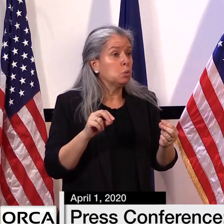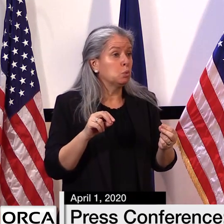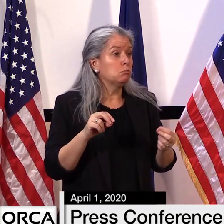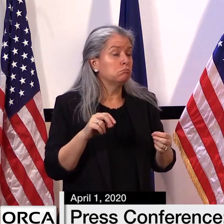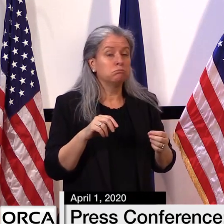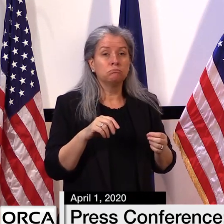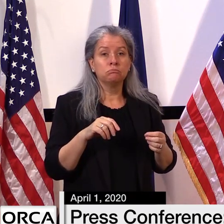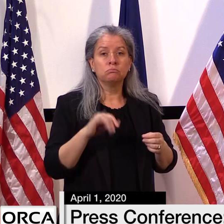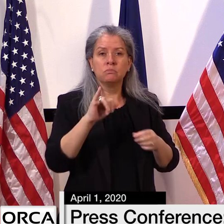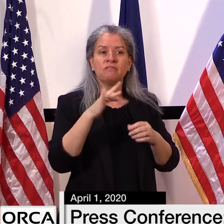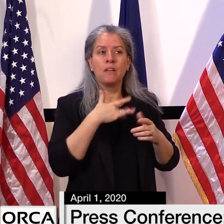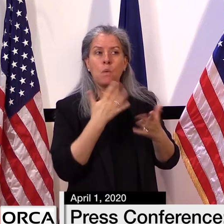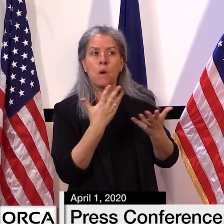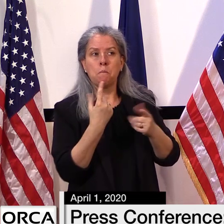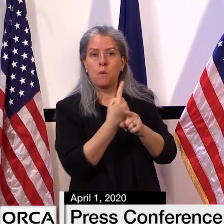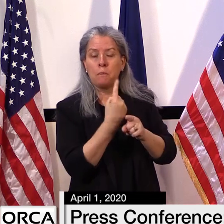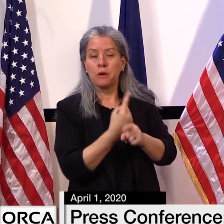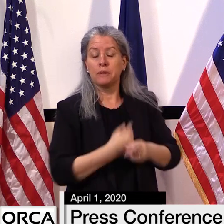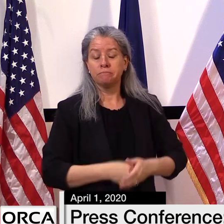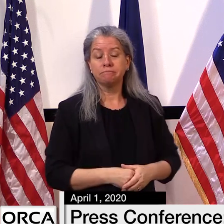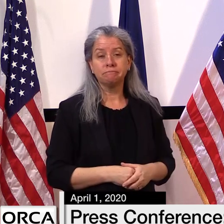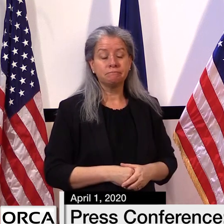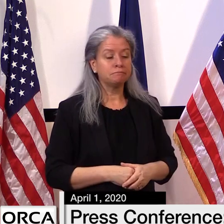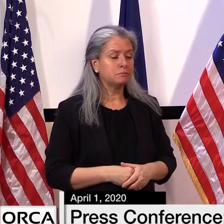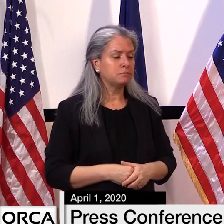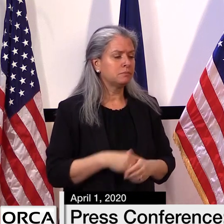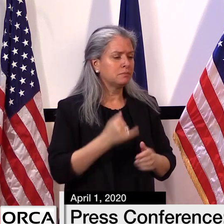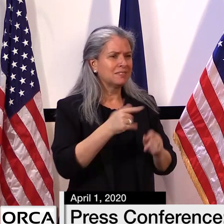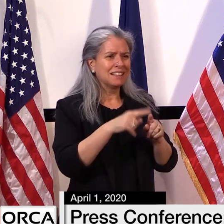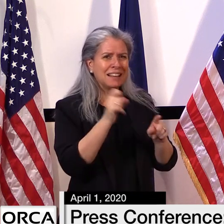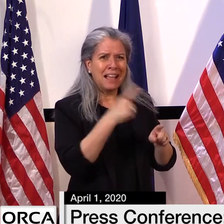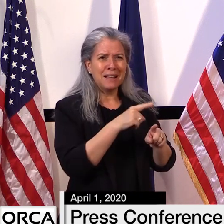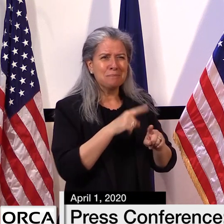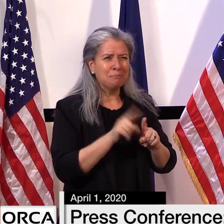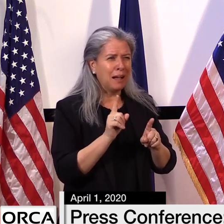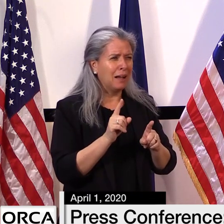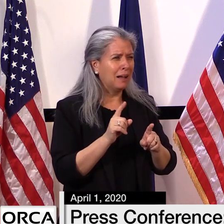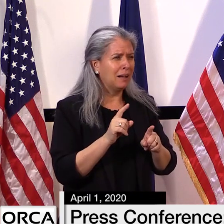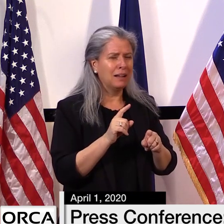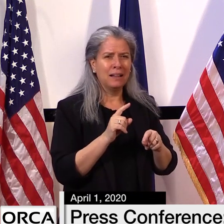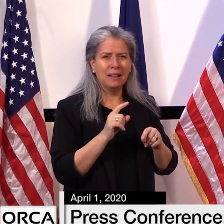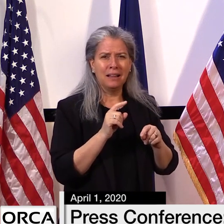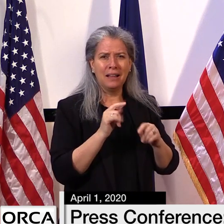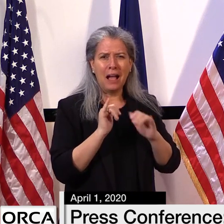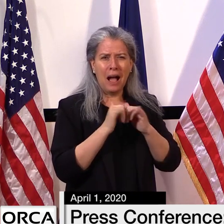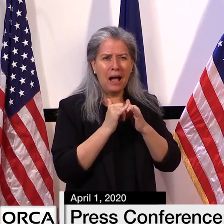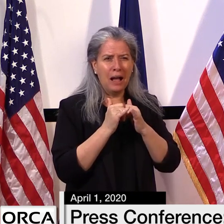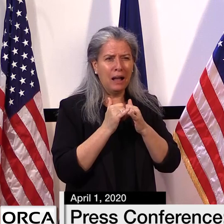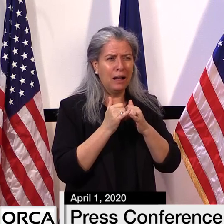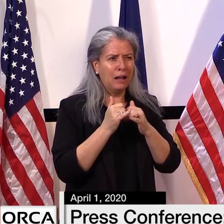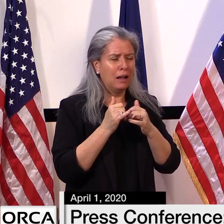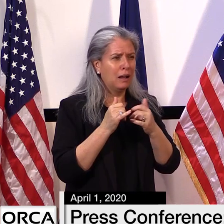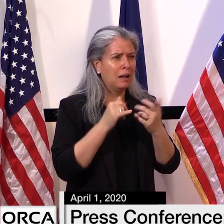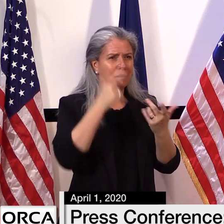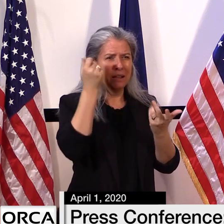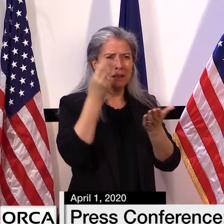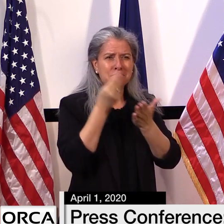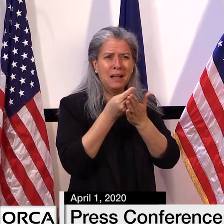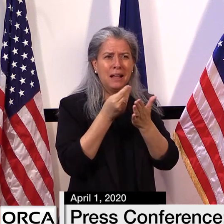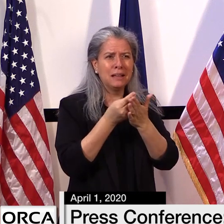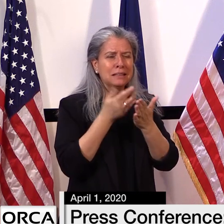manner that's appropriate. How viable could this be, considering all of the